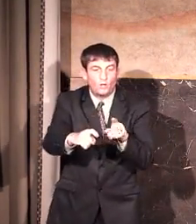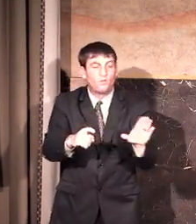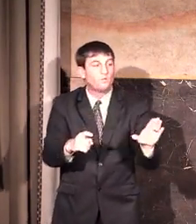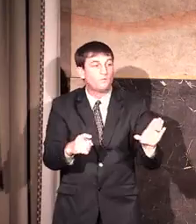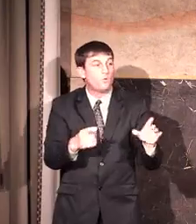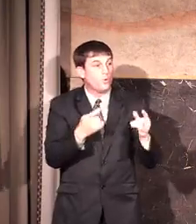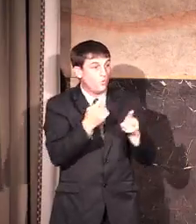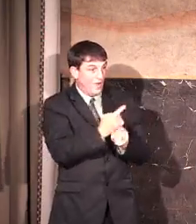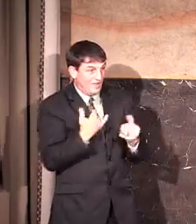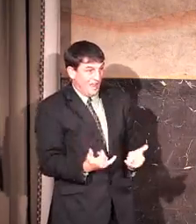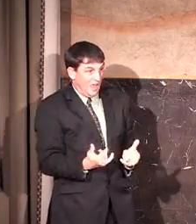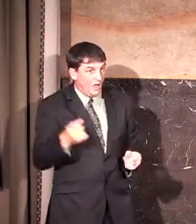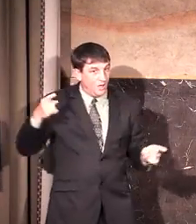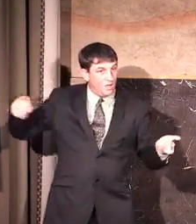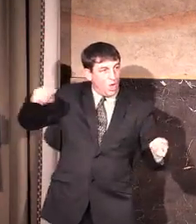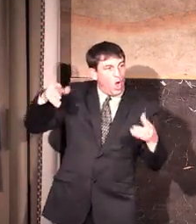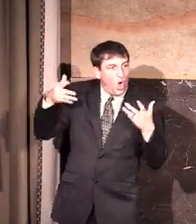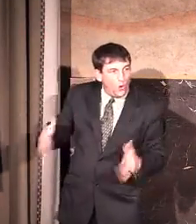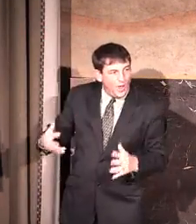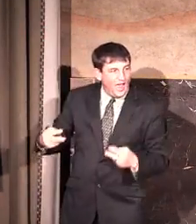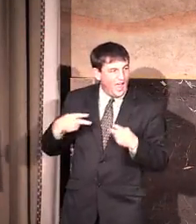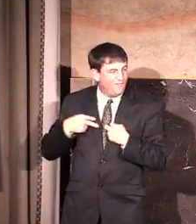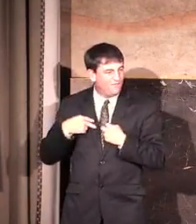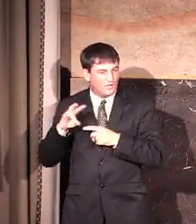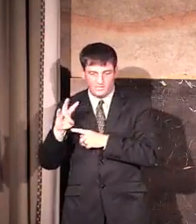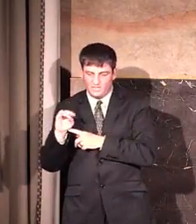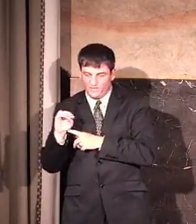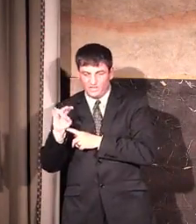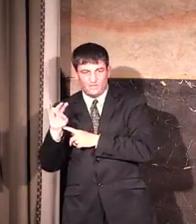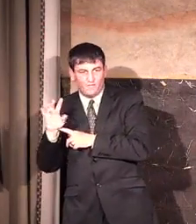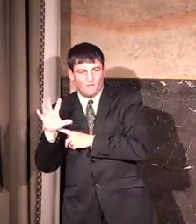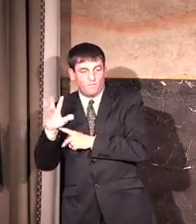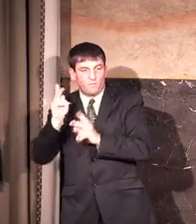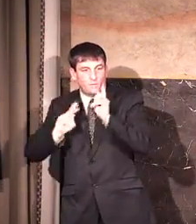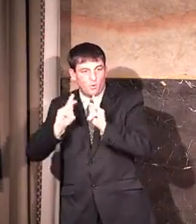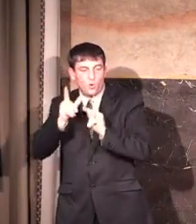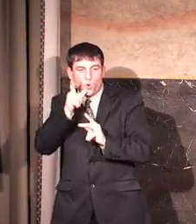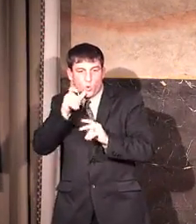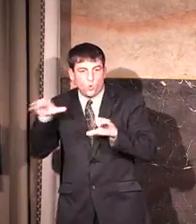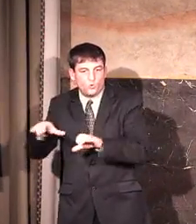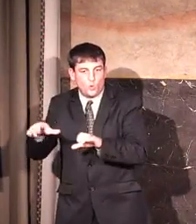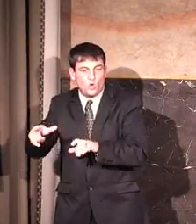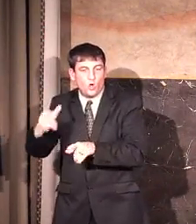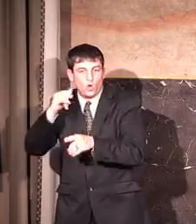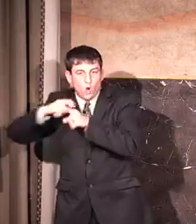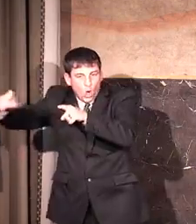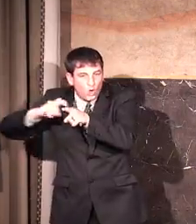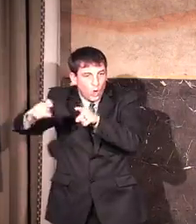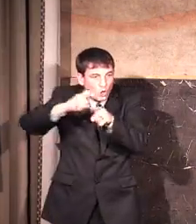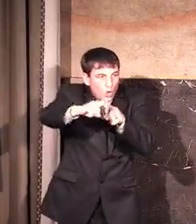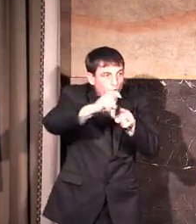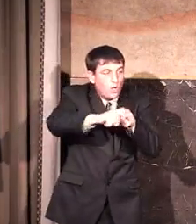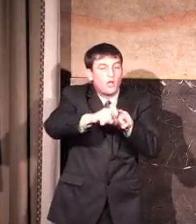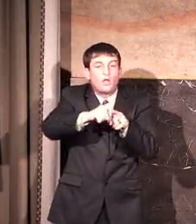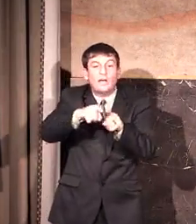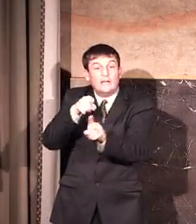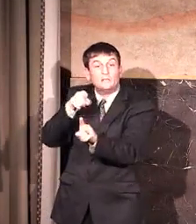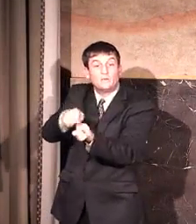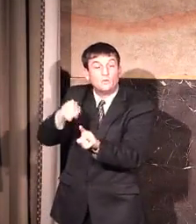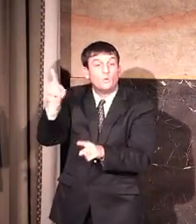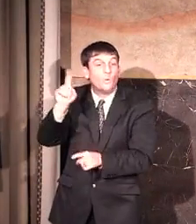team is already doing contact tracing. Again, we have about 70 to 75 individuals who are doing that, focusing on areas where, again, there's maybe not been as